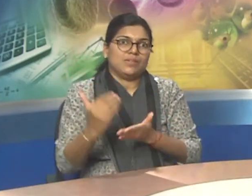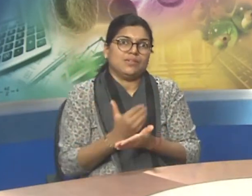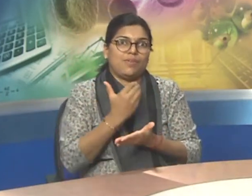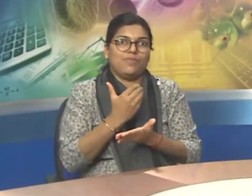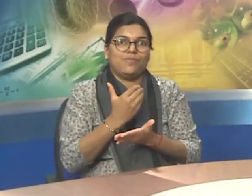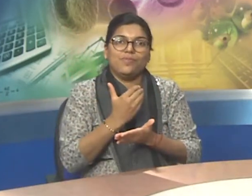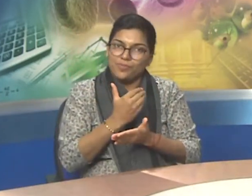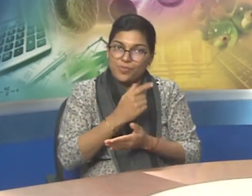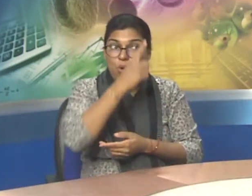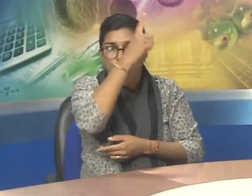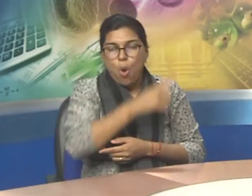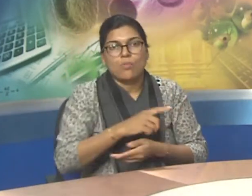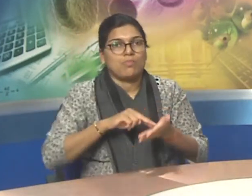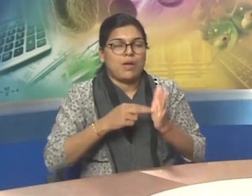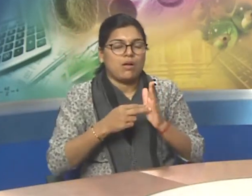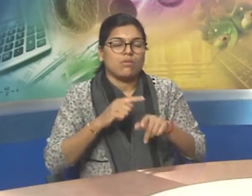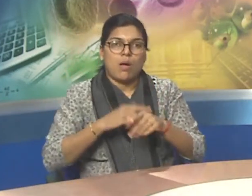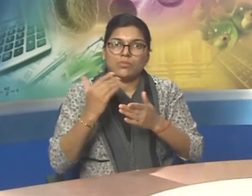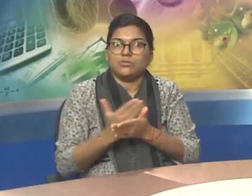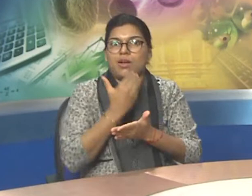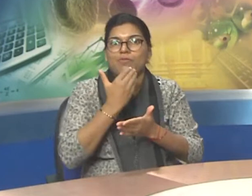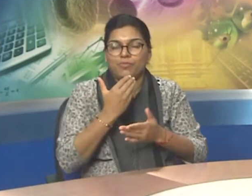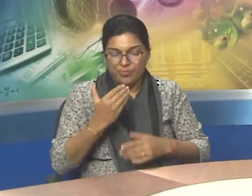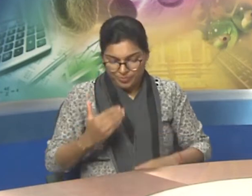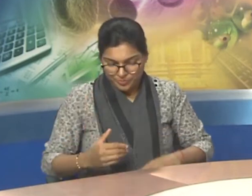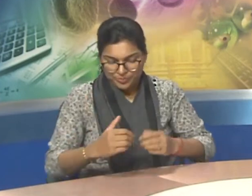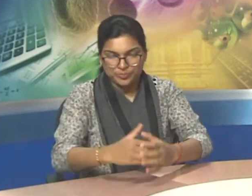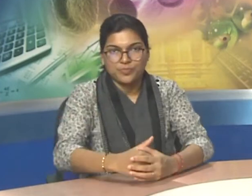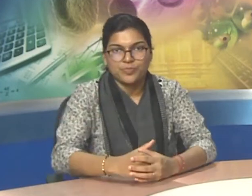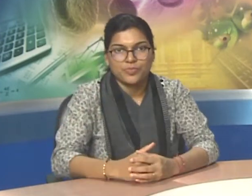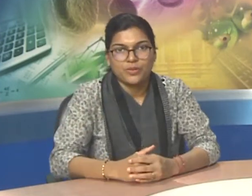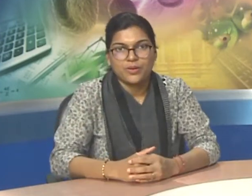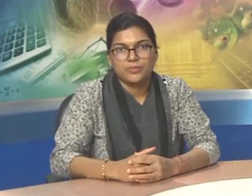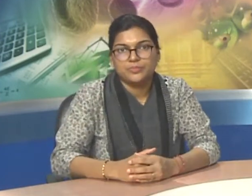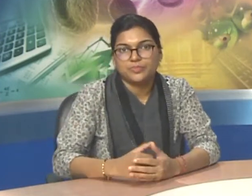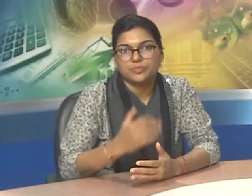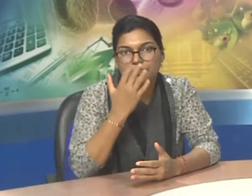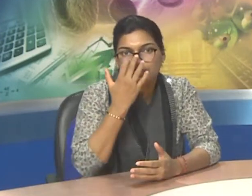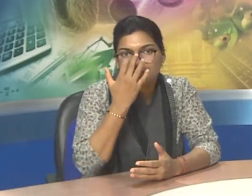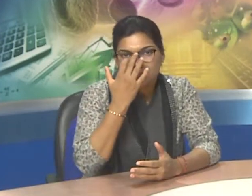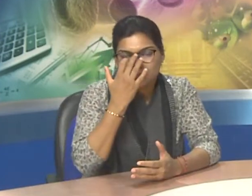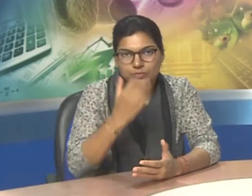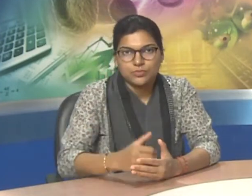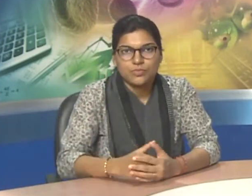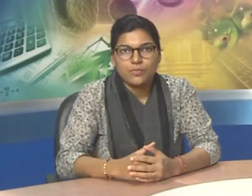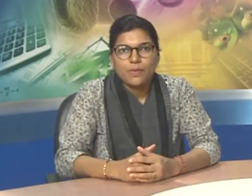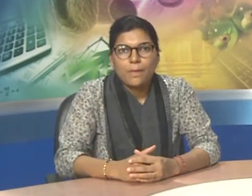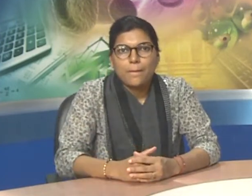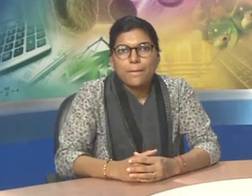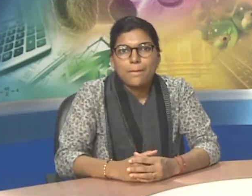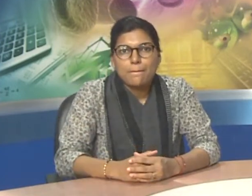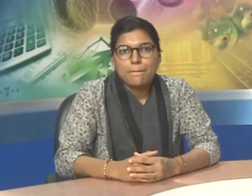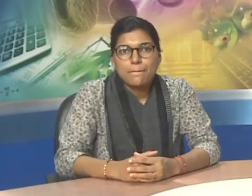the people in an easy manner. So all these points are important, which comes under the fourth law.